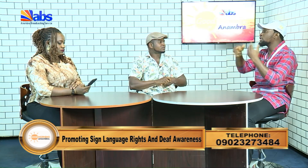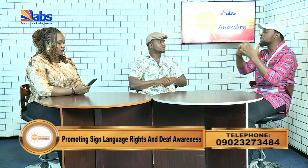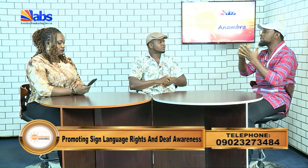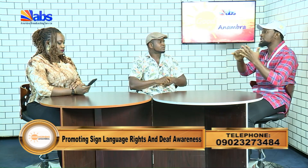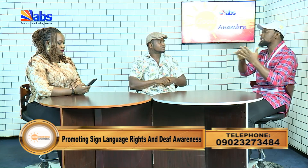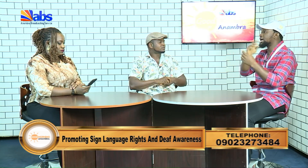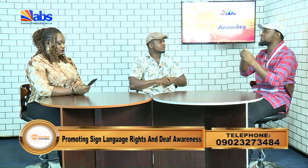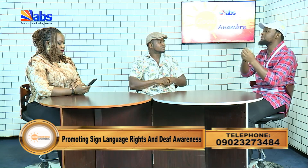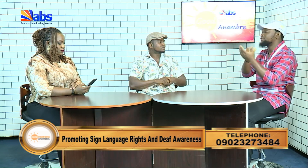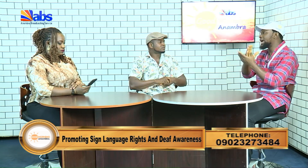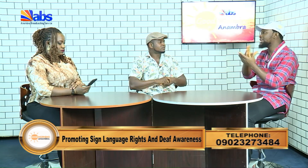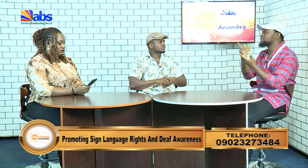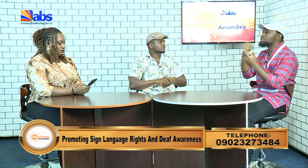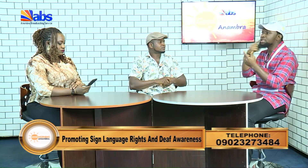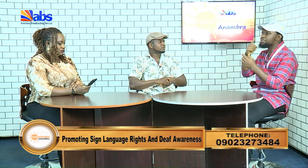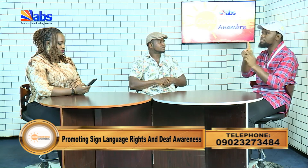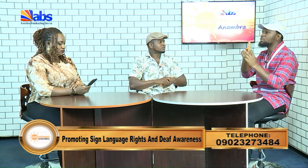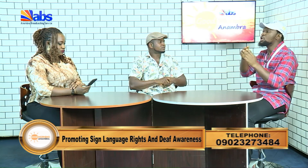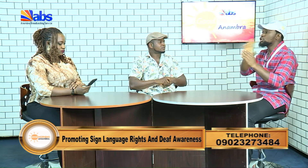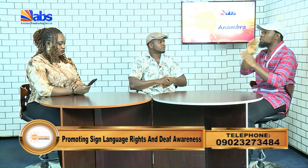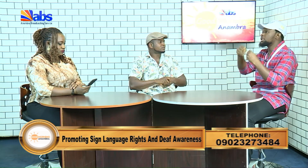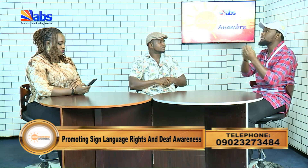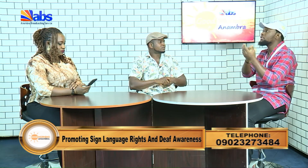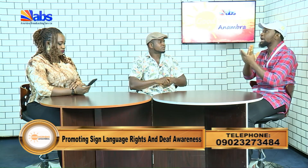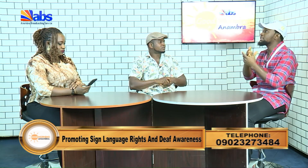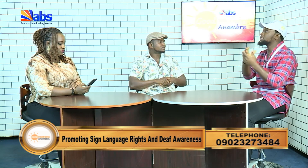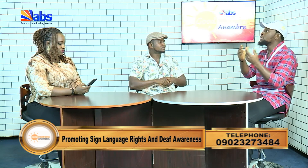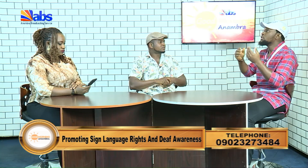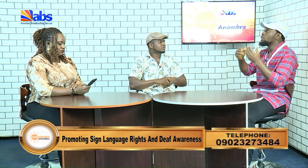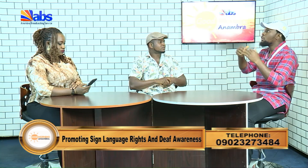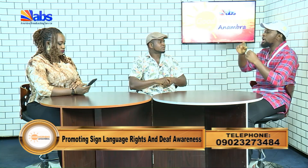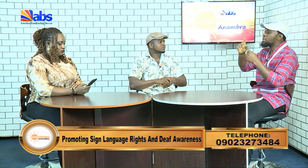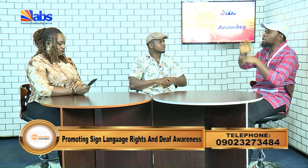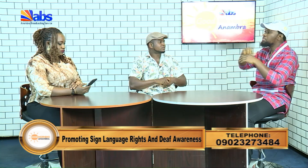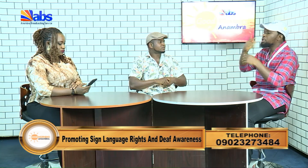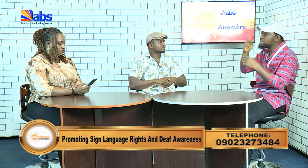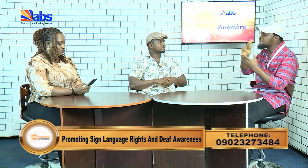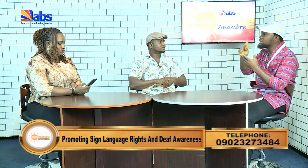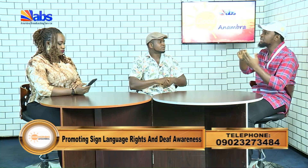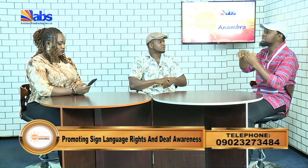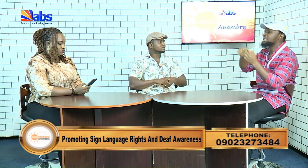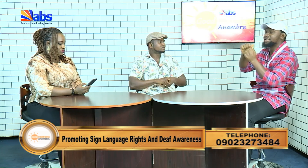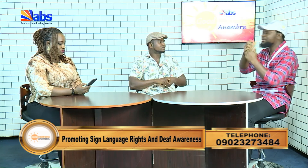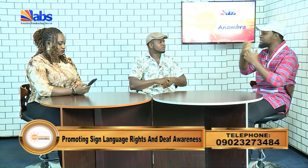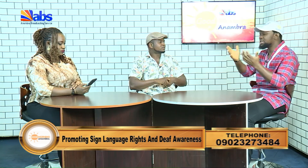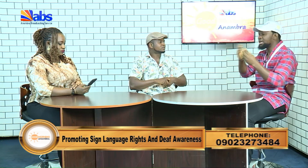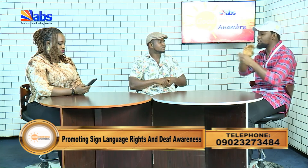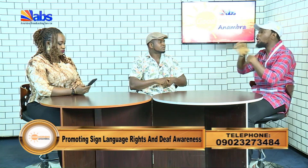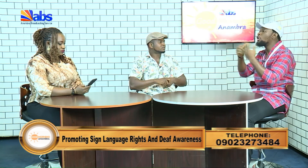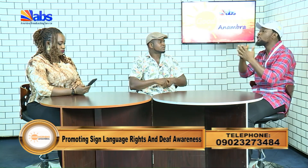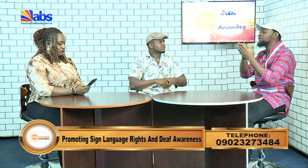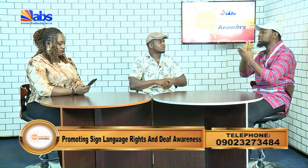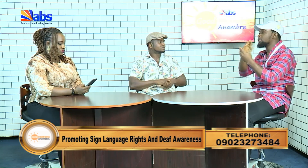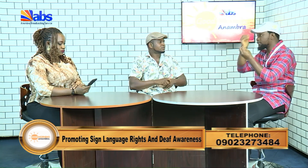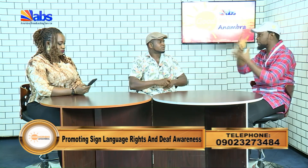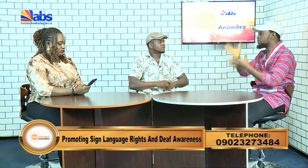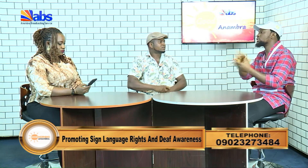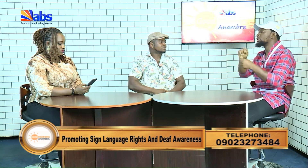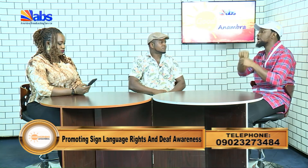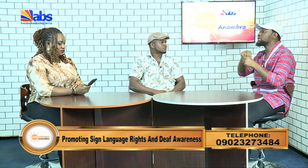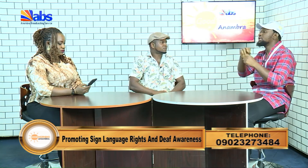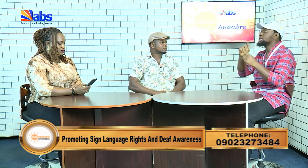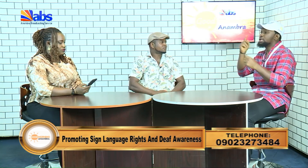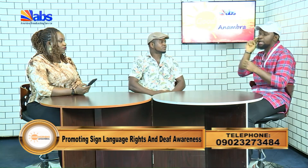all these things are right. Deaf people should be given right on politics and everything, and all the right of